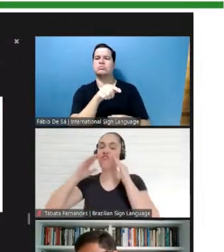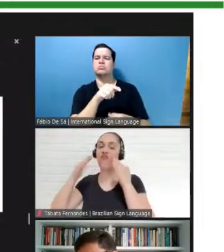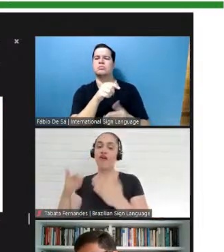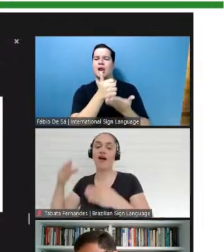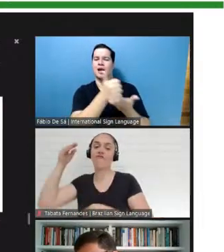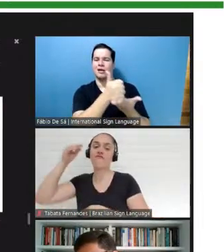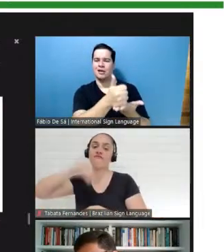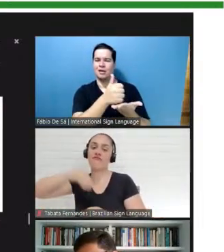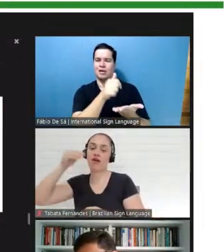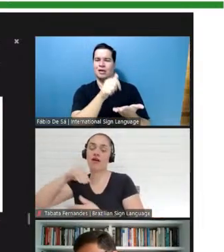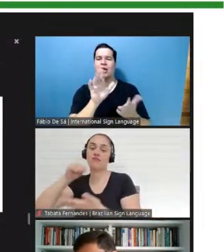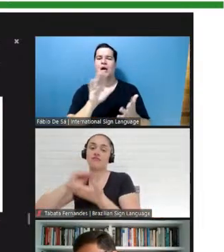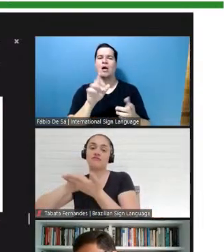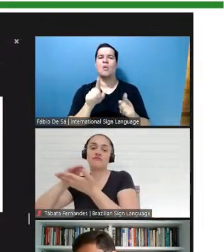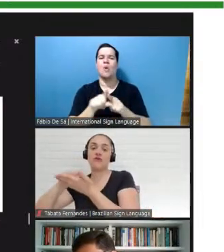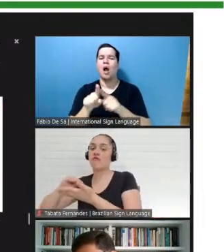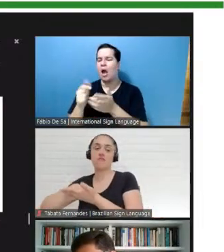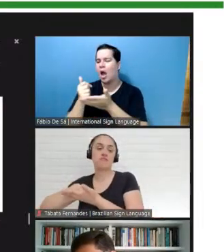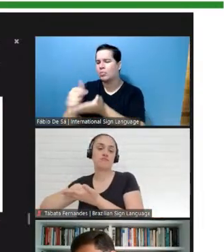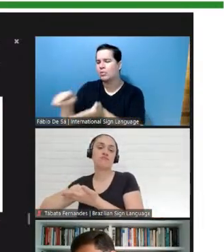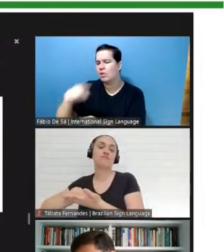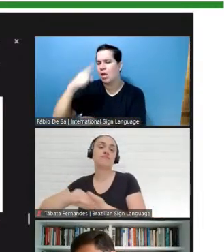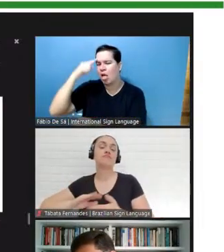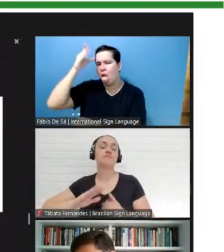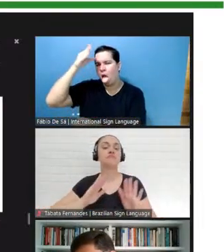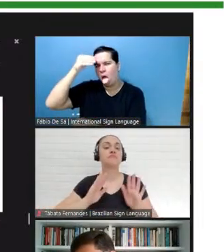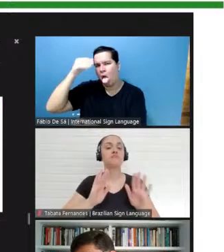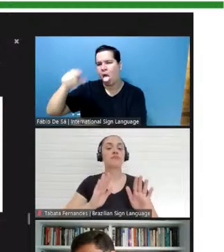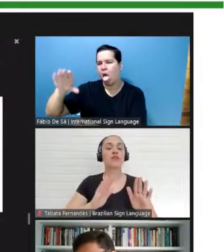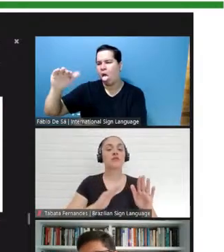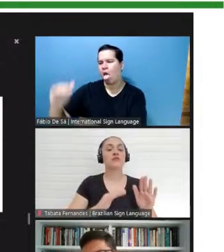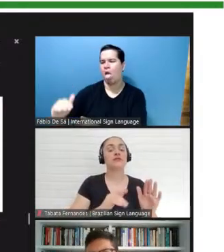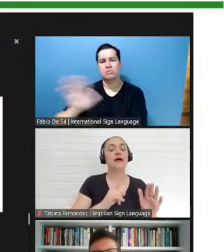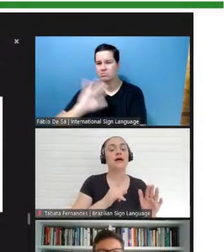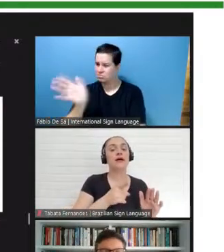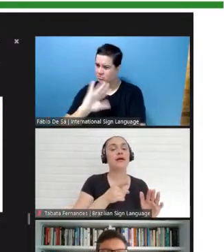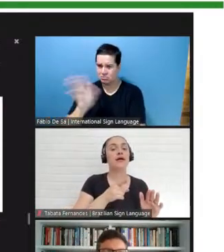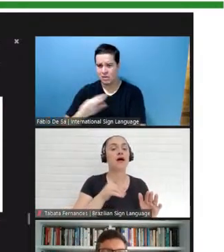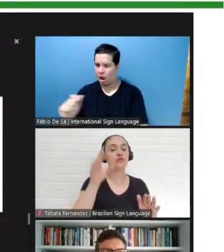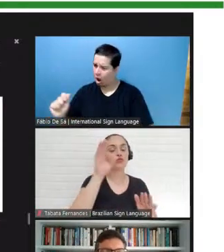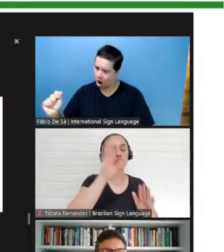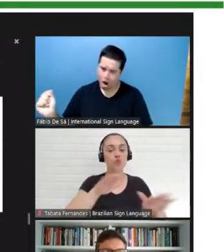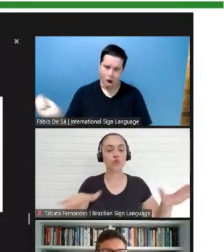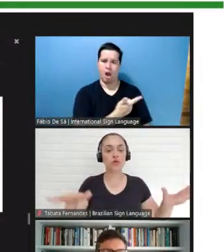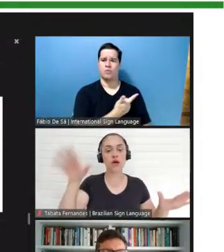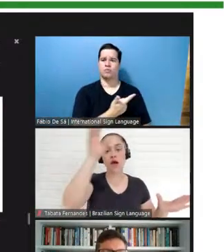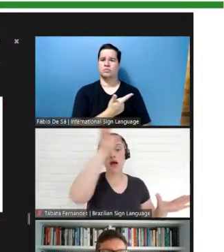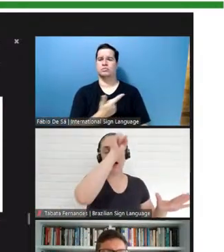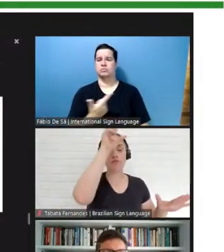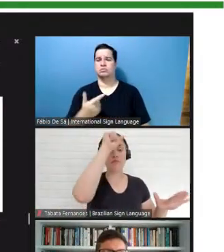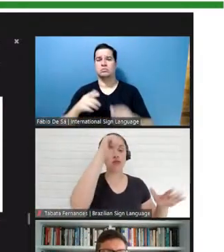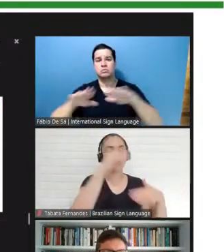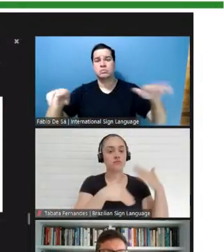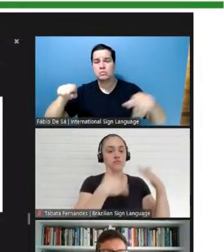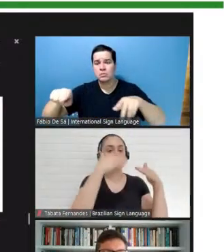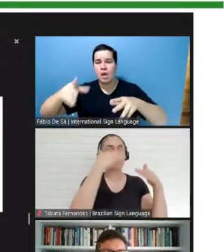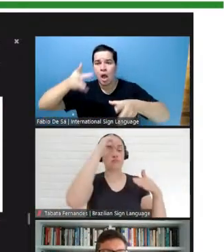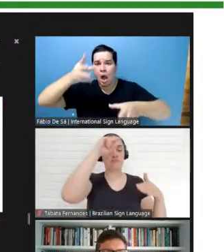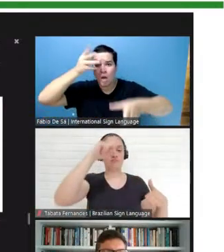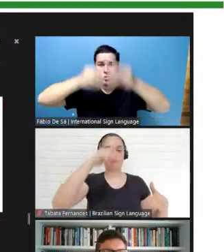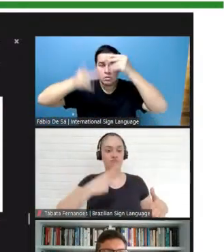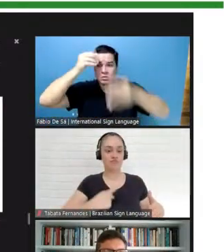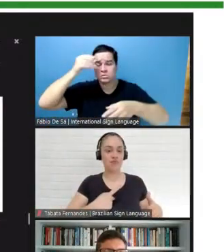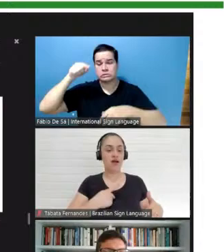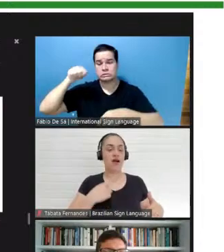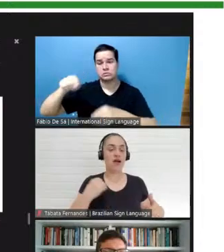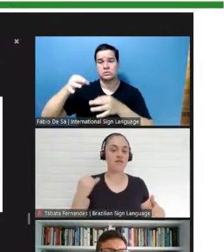with a disability can be as independent as possible in their learning. That's a really critical thing, because in Australia